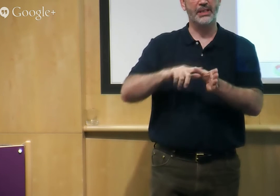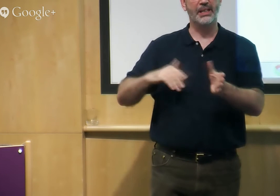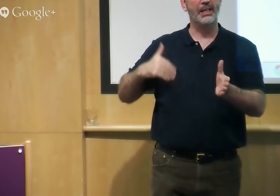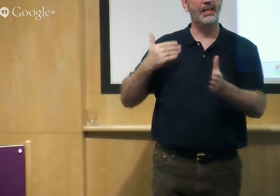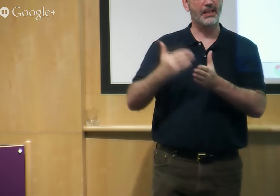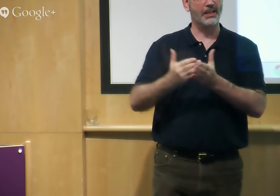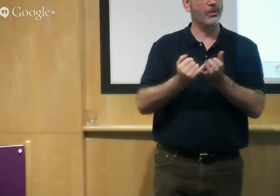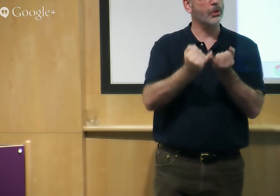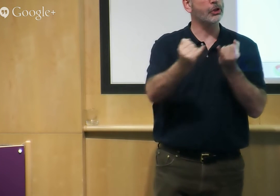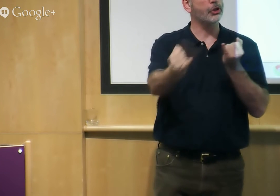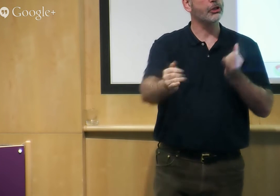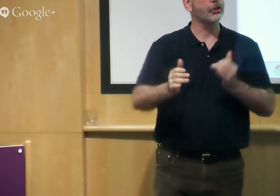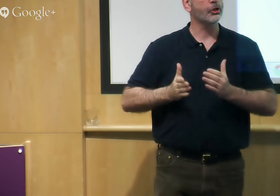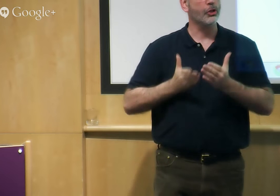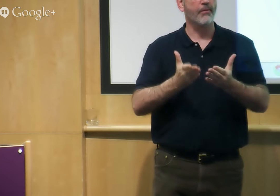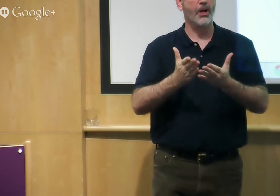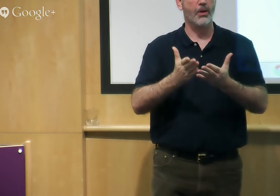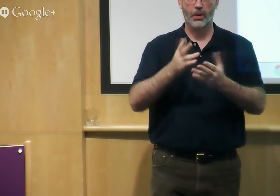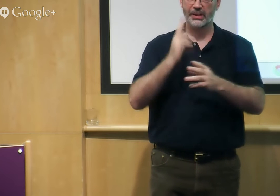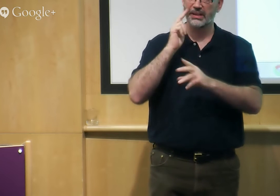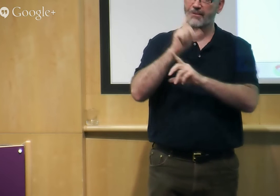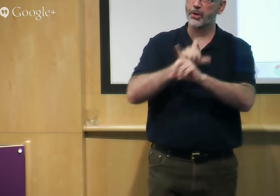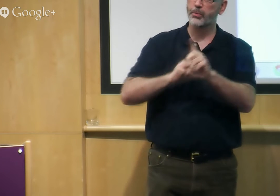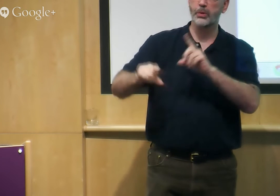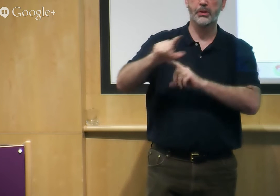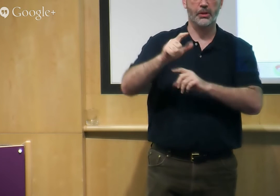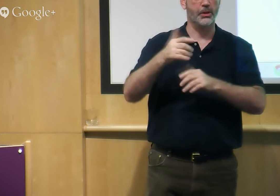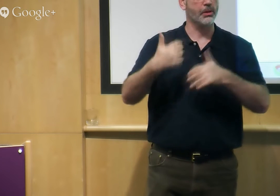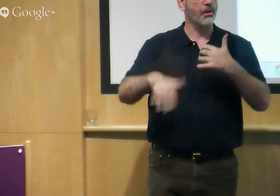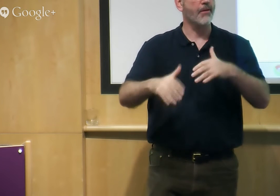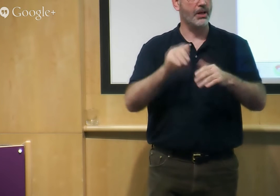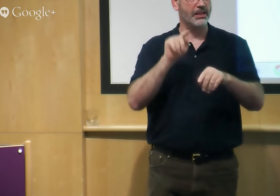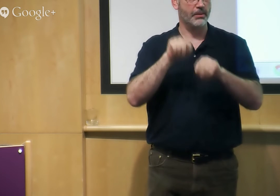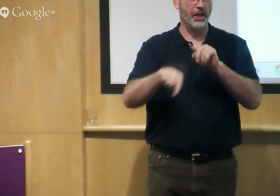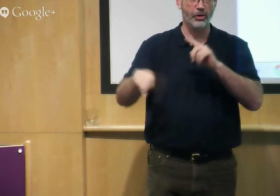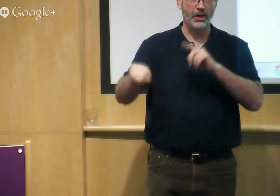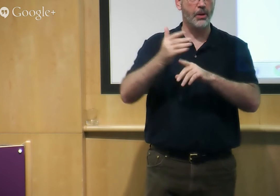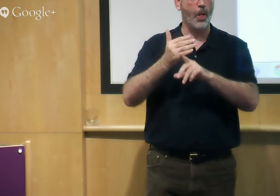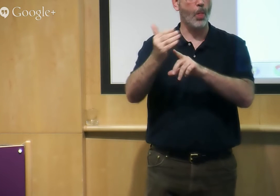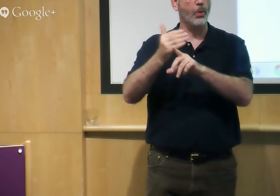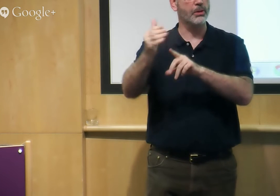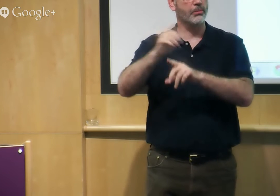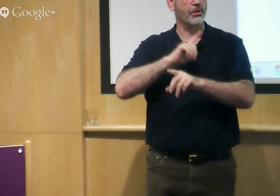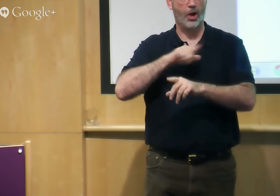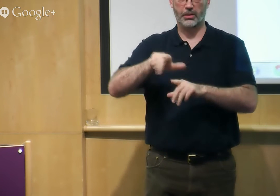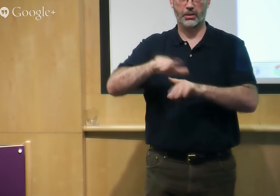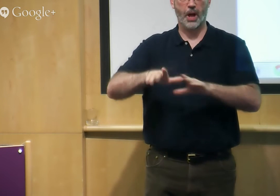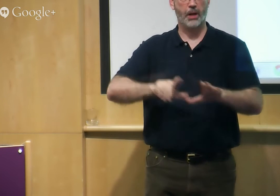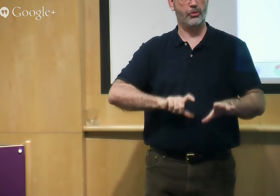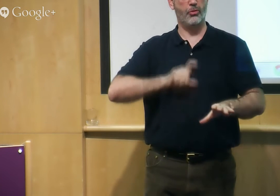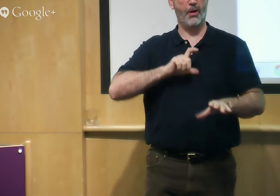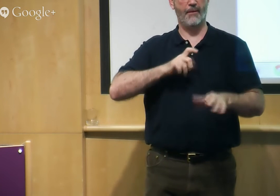if you look at social care over the last 20 years or so, the service has really